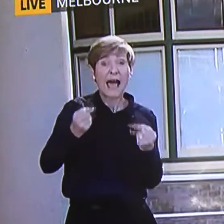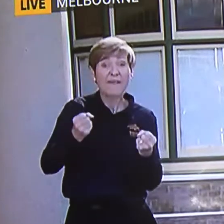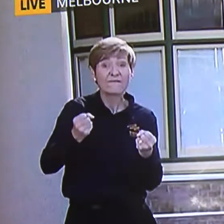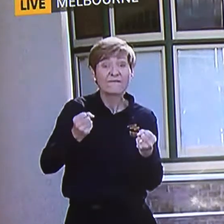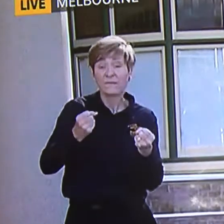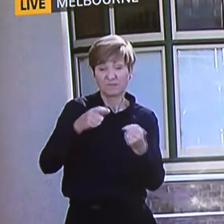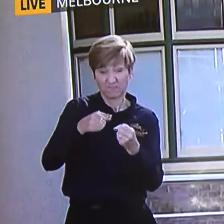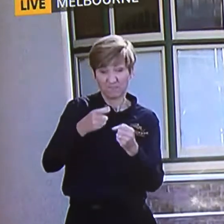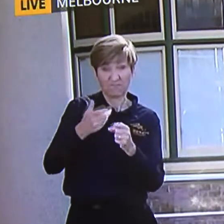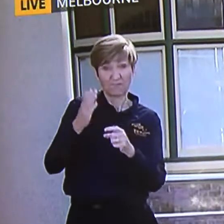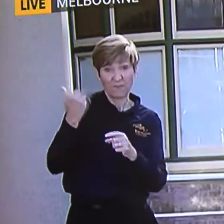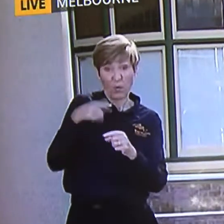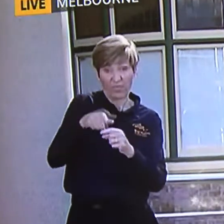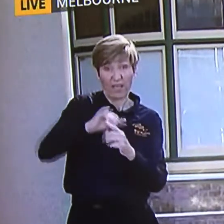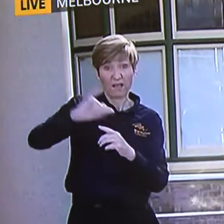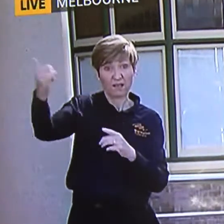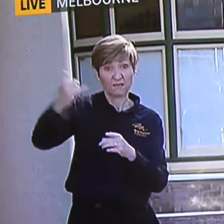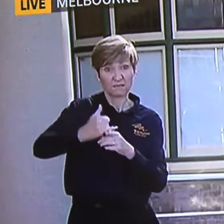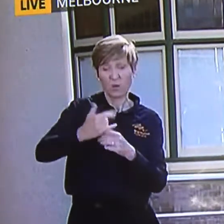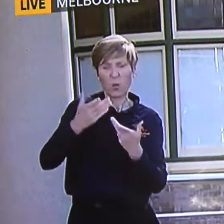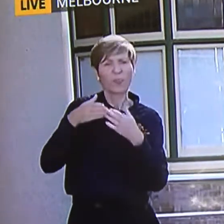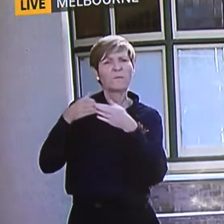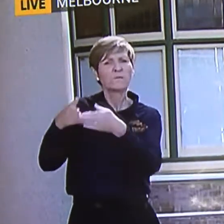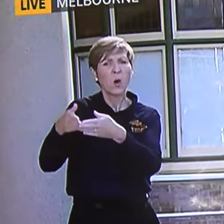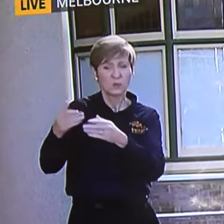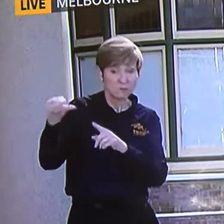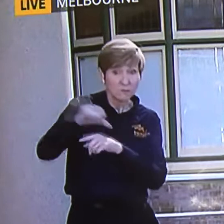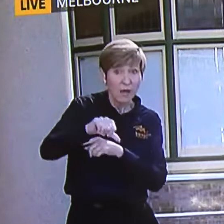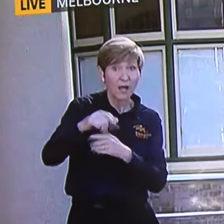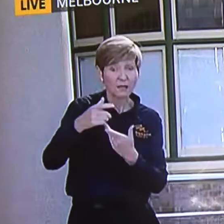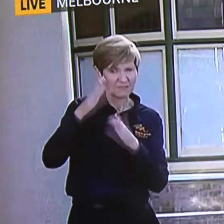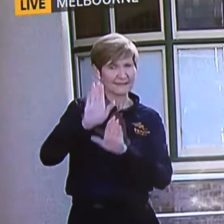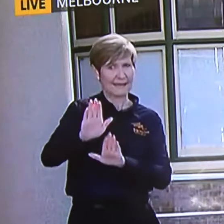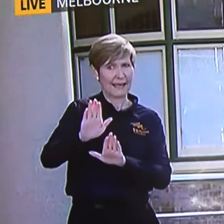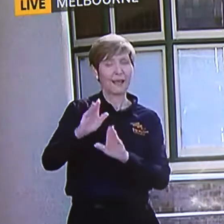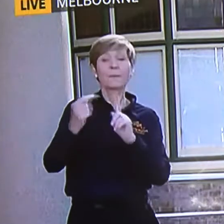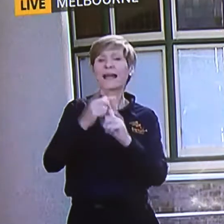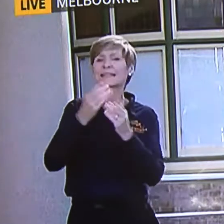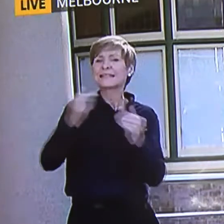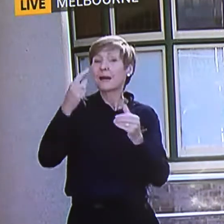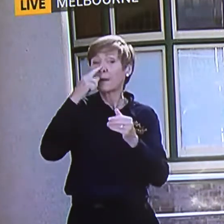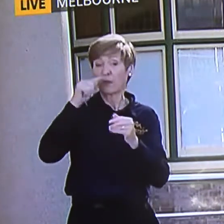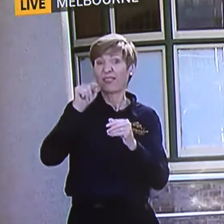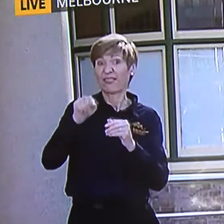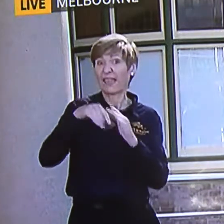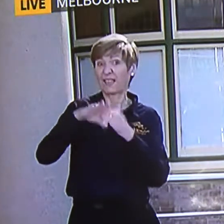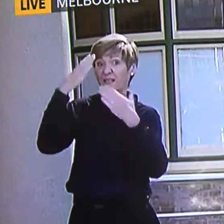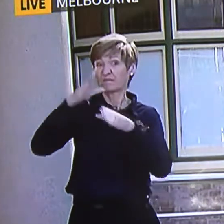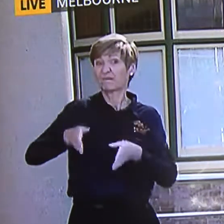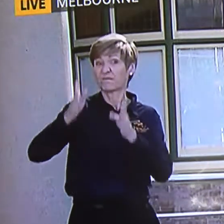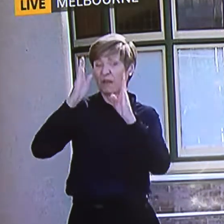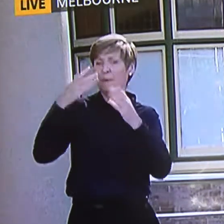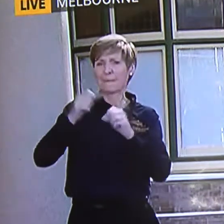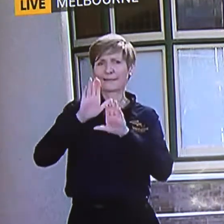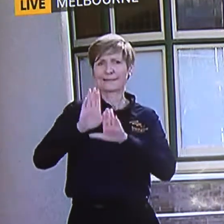returning from overseas, and also for people who do not have coronavirus but are in that